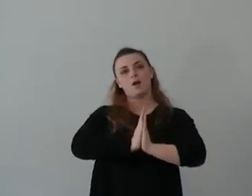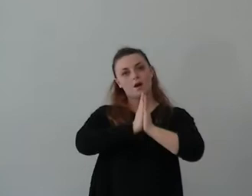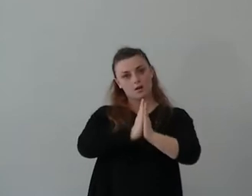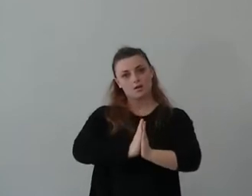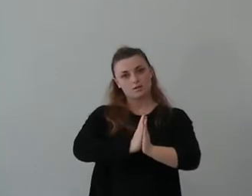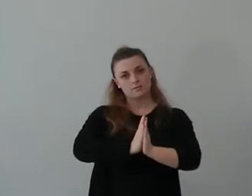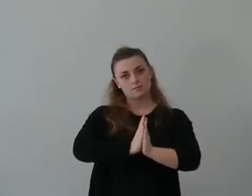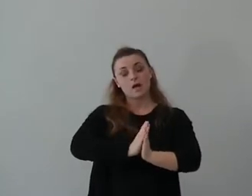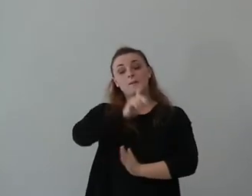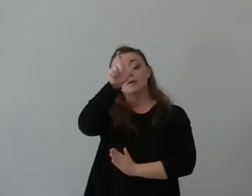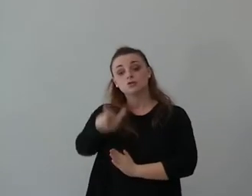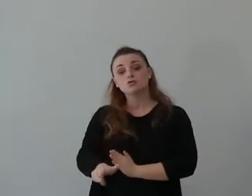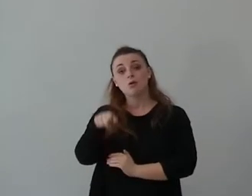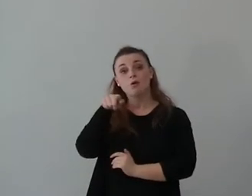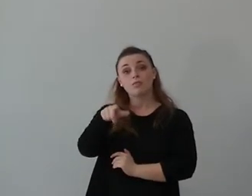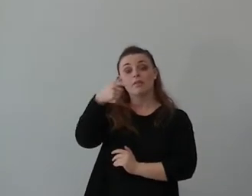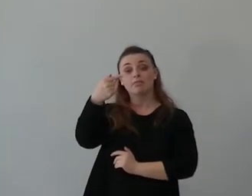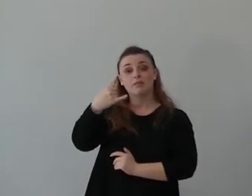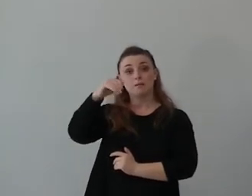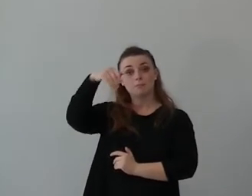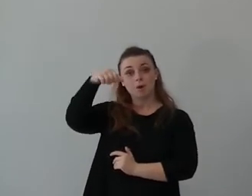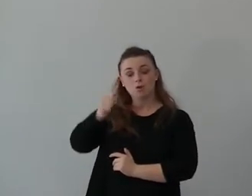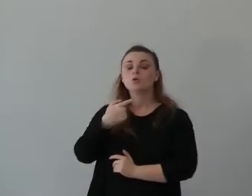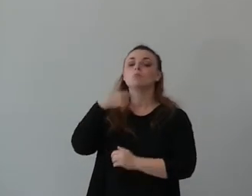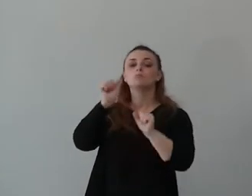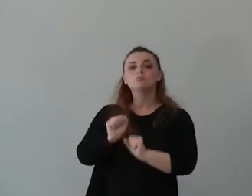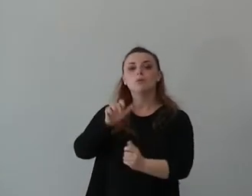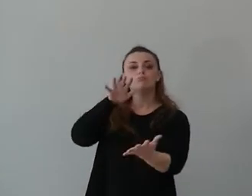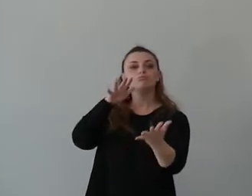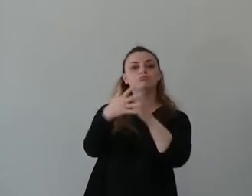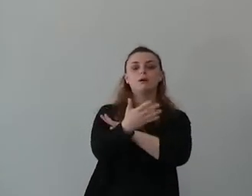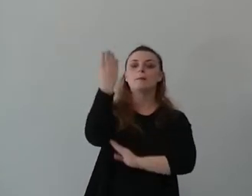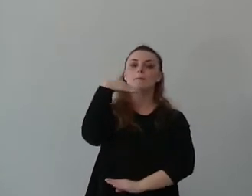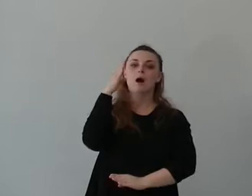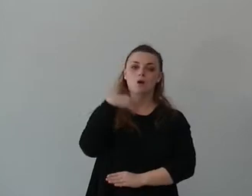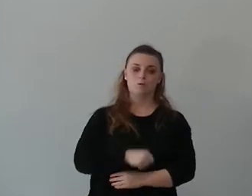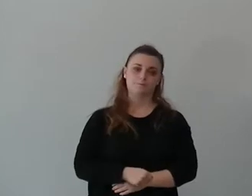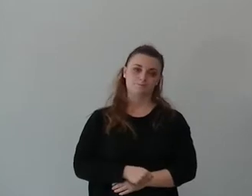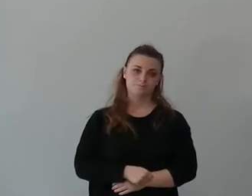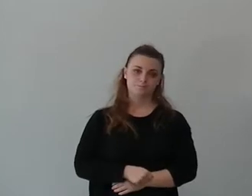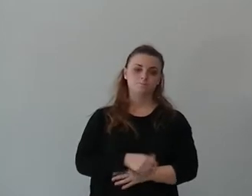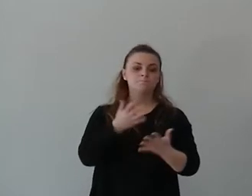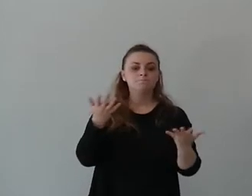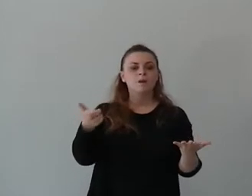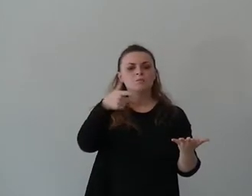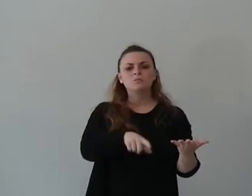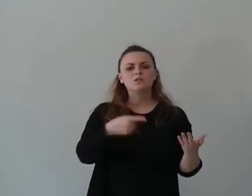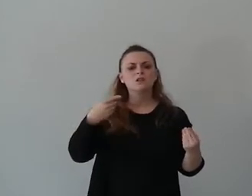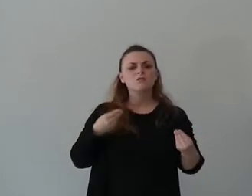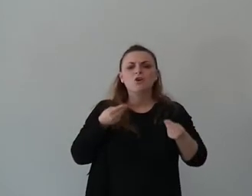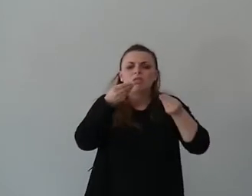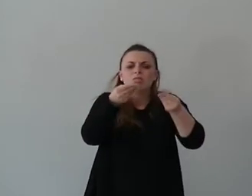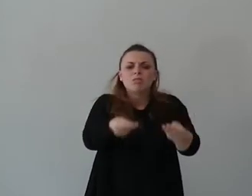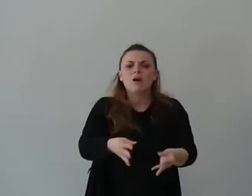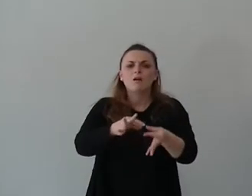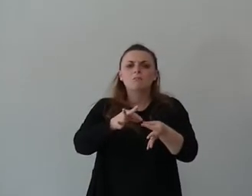So why did I give you a pencil? Quindi perché vi ho dato una matita? I thought they were cute when I saw them in the